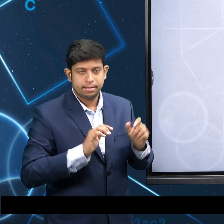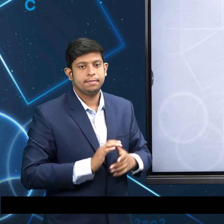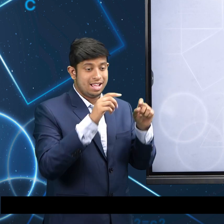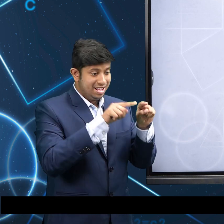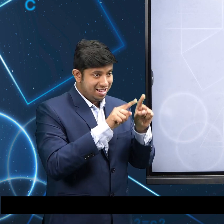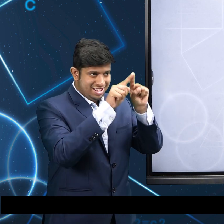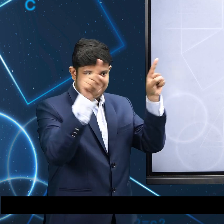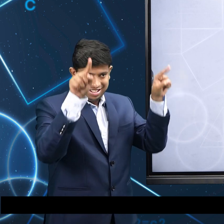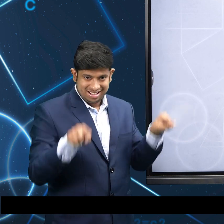breadth,